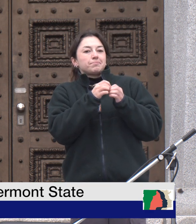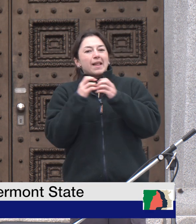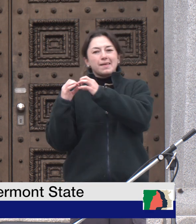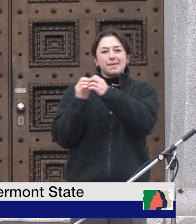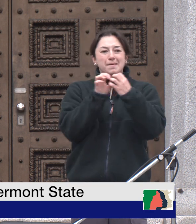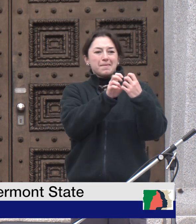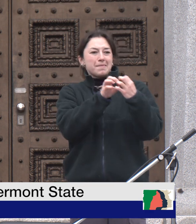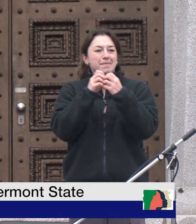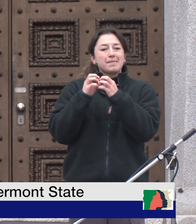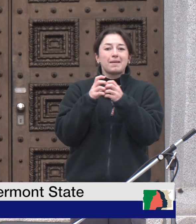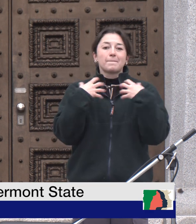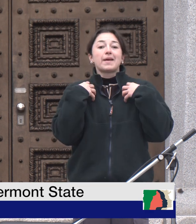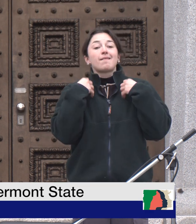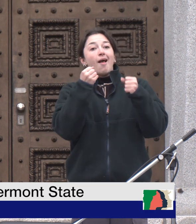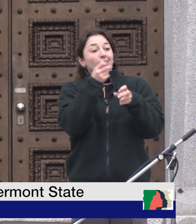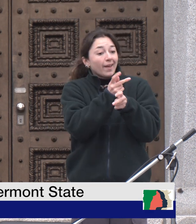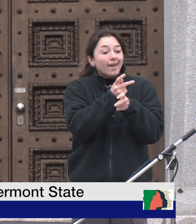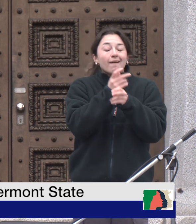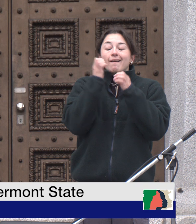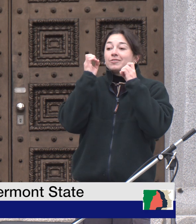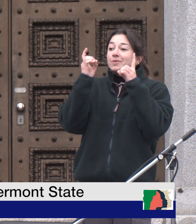on healthcare, on education.